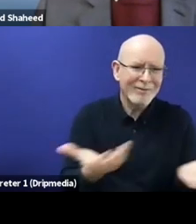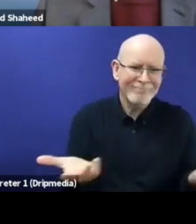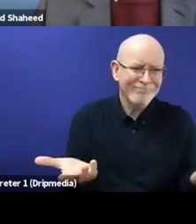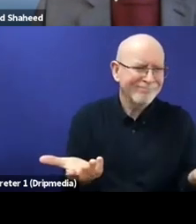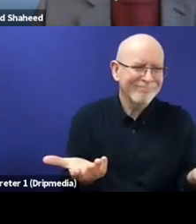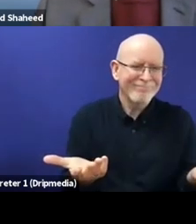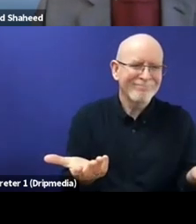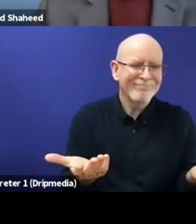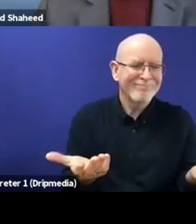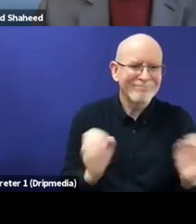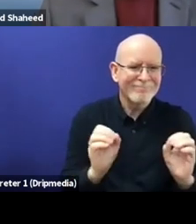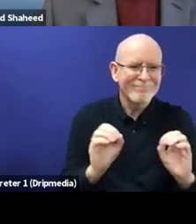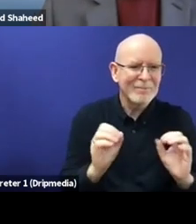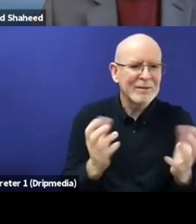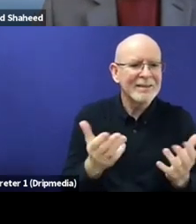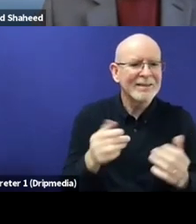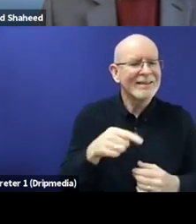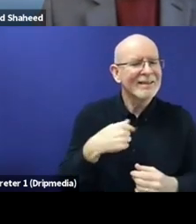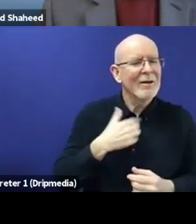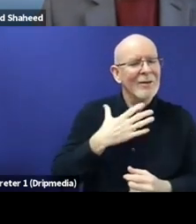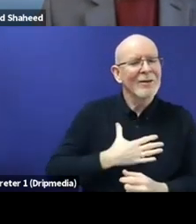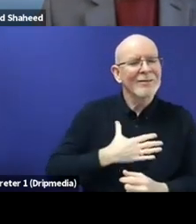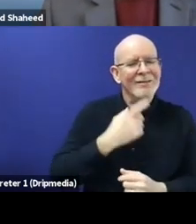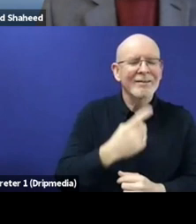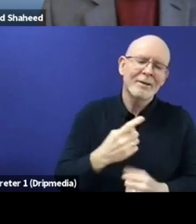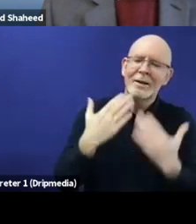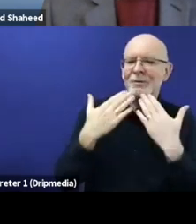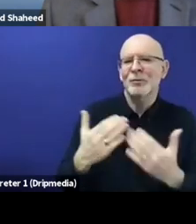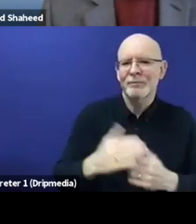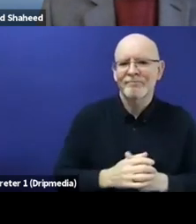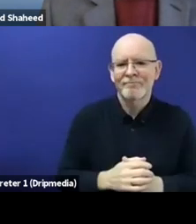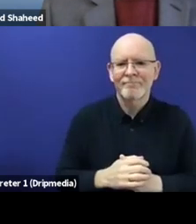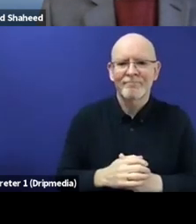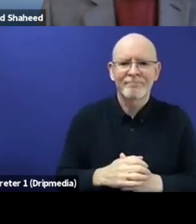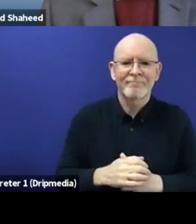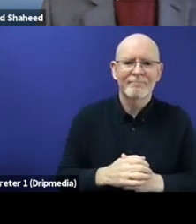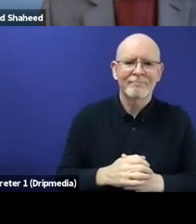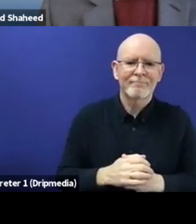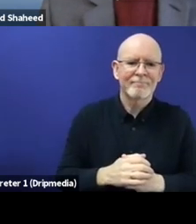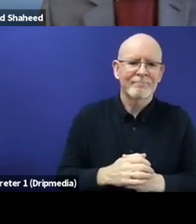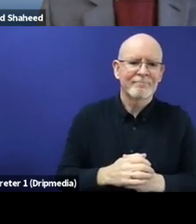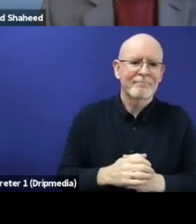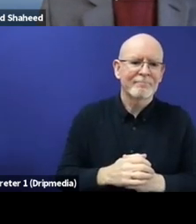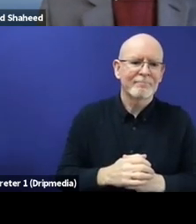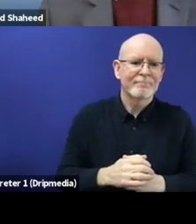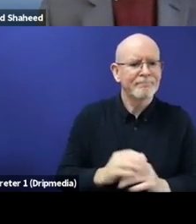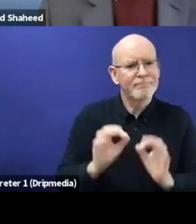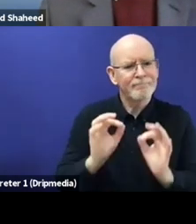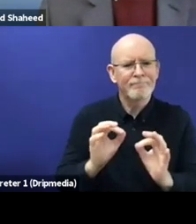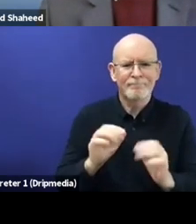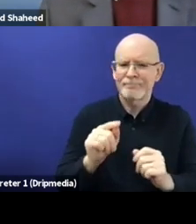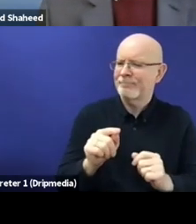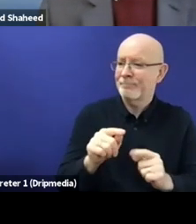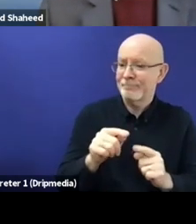Thank you. That leads us perfectly into a question from Paul Vernon. It's about the difference between how